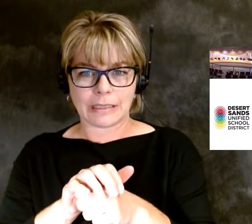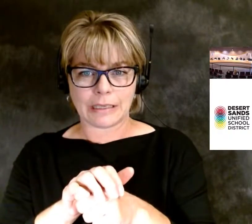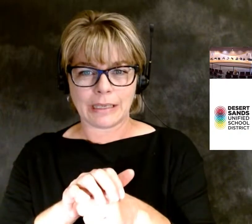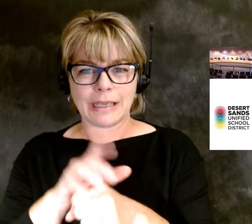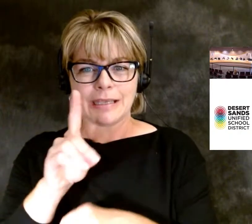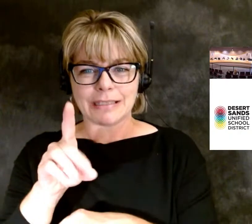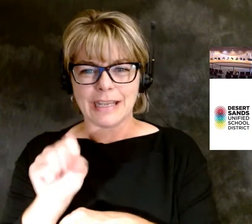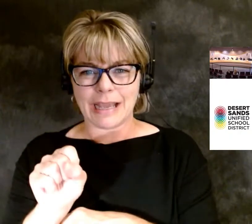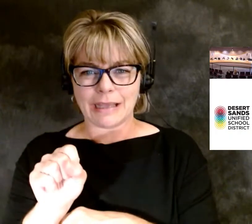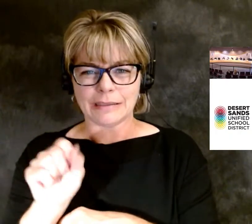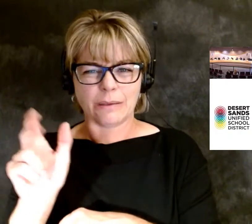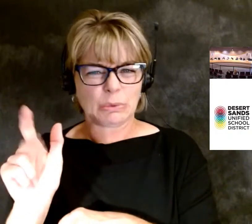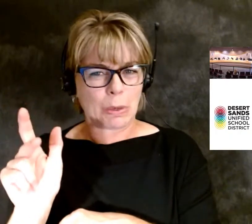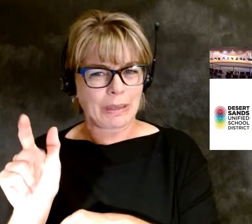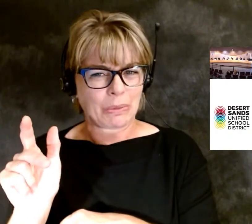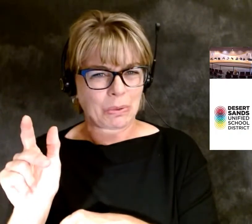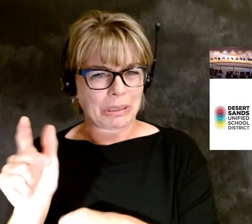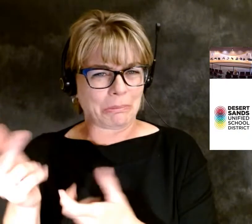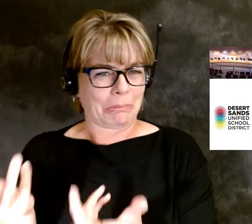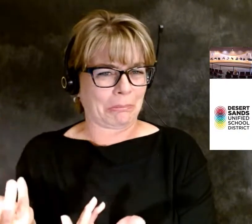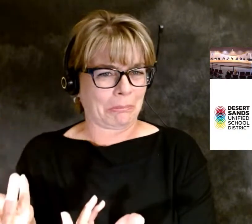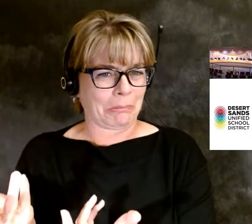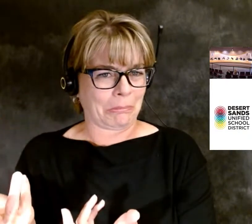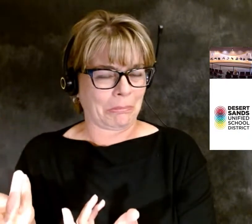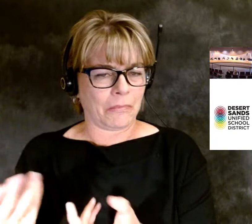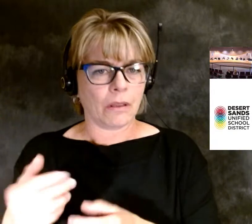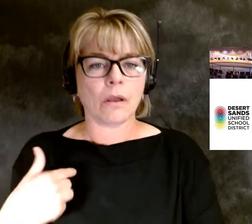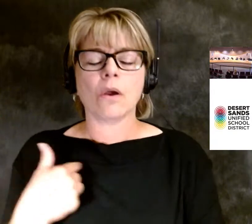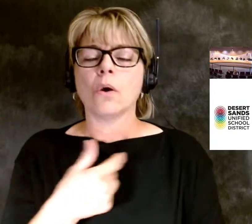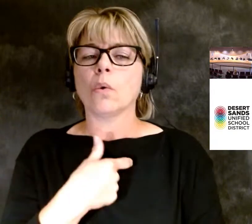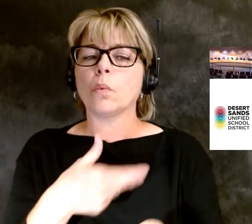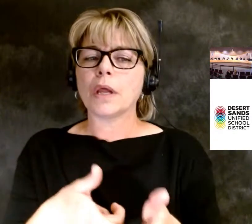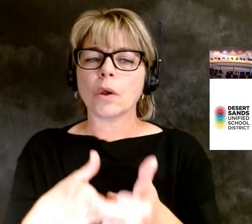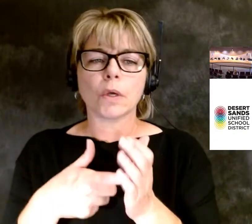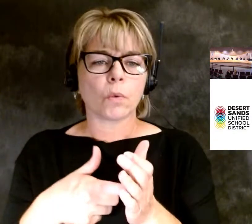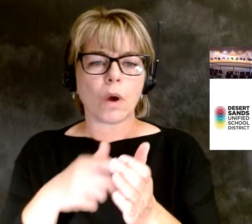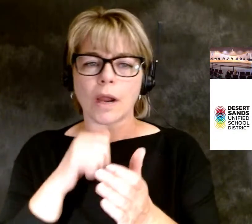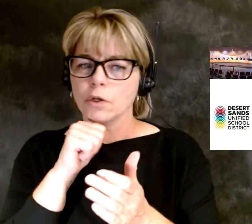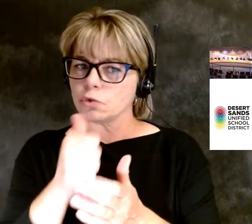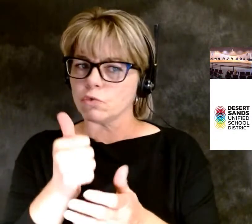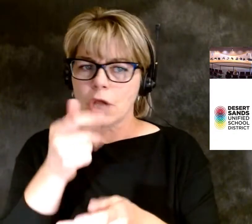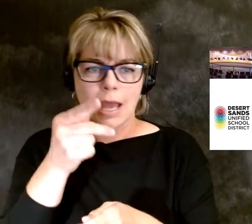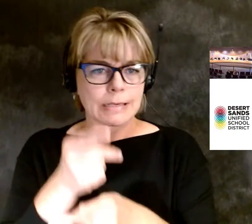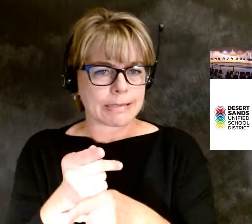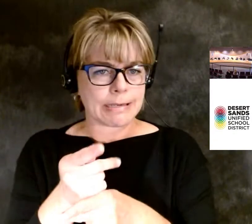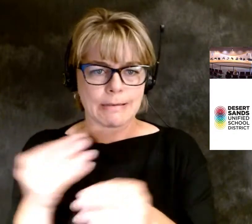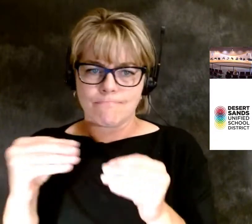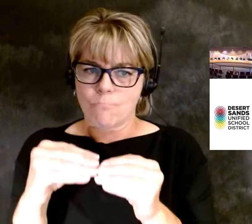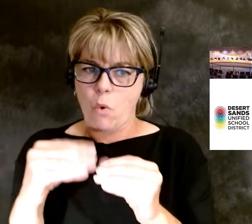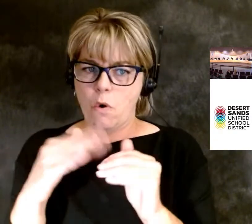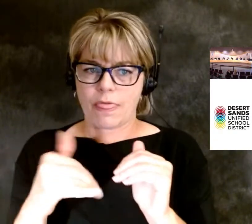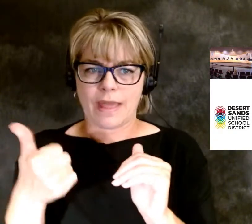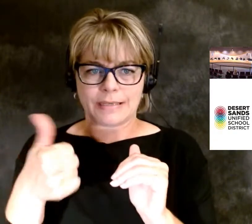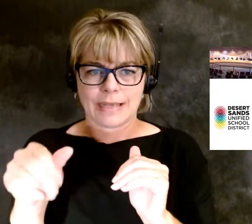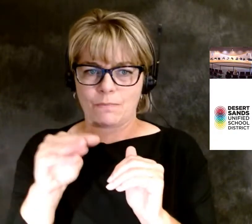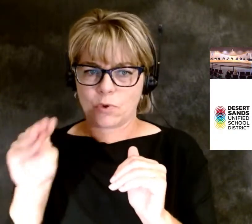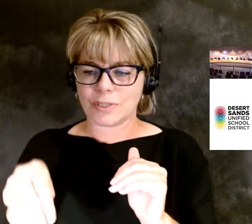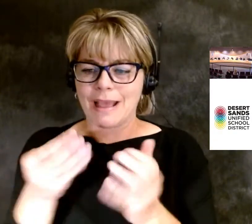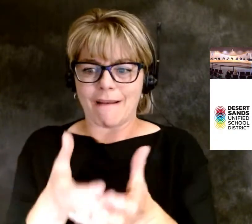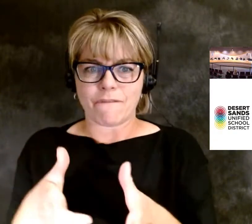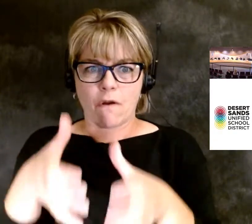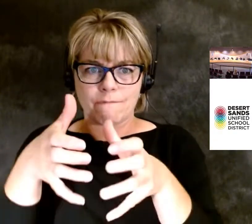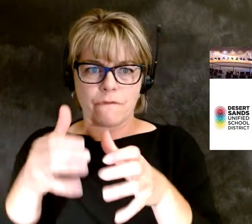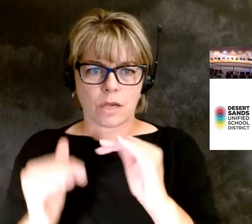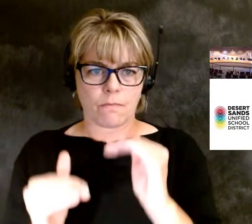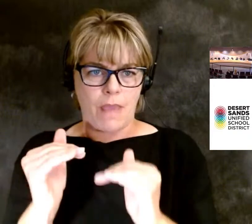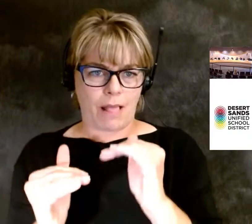is all that? We are required to not maintain more than 10% of our fund balance. That's the law based on where we're at